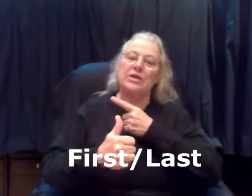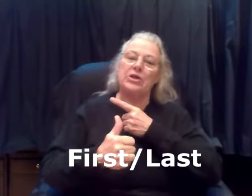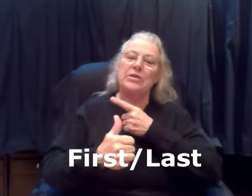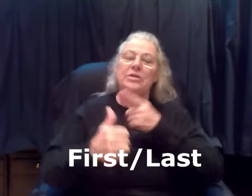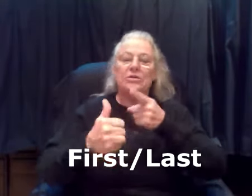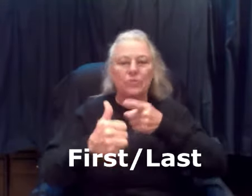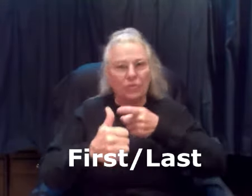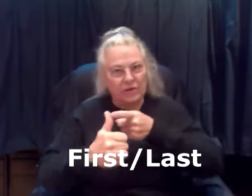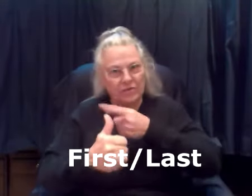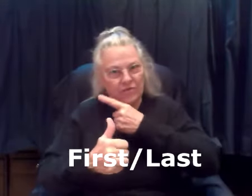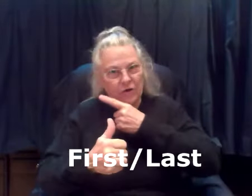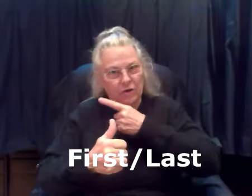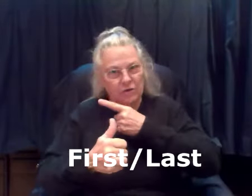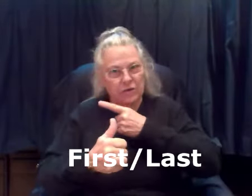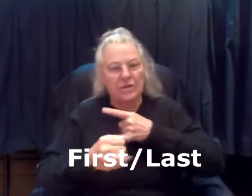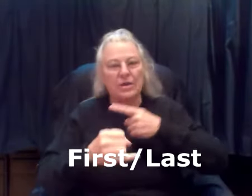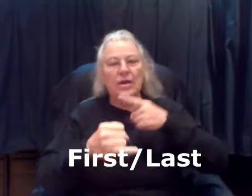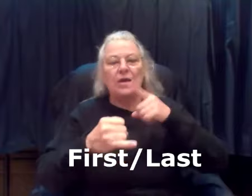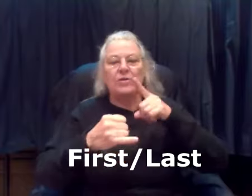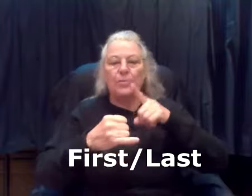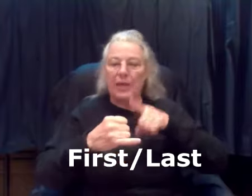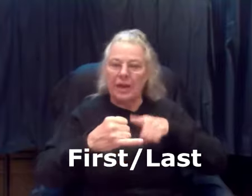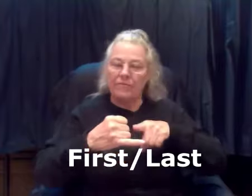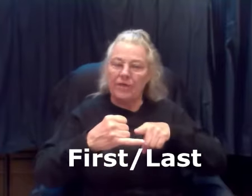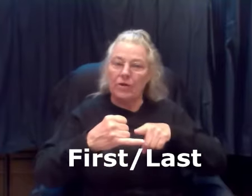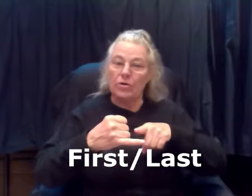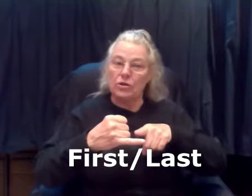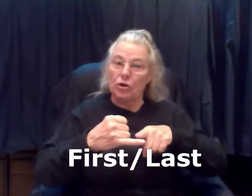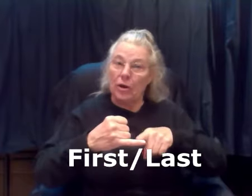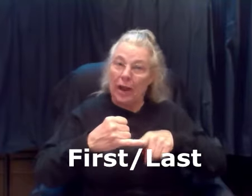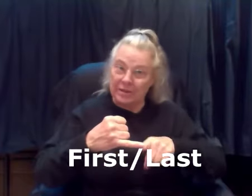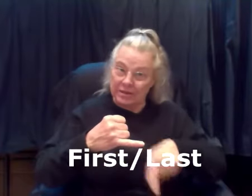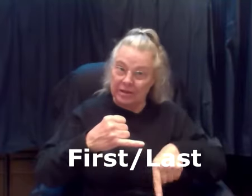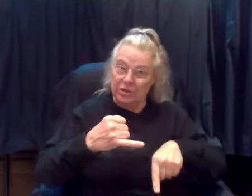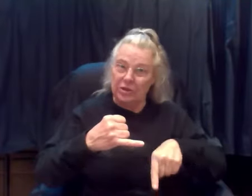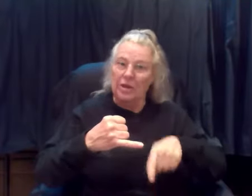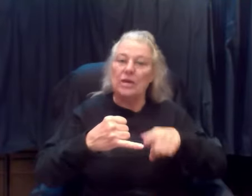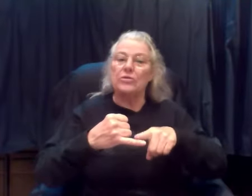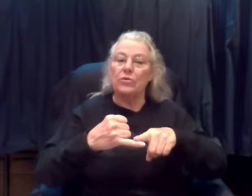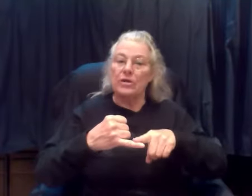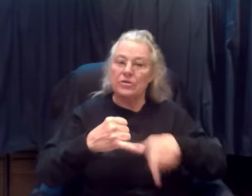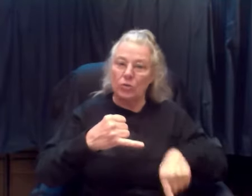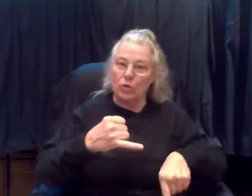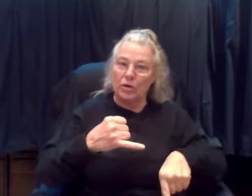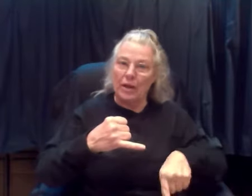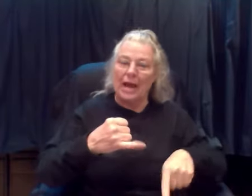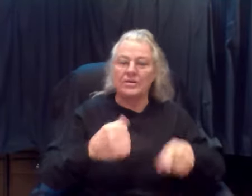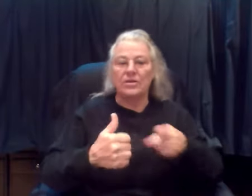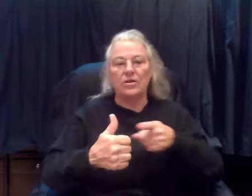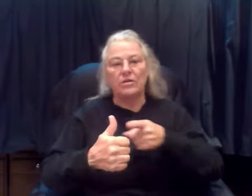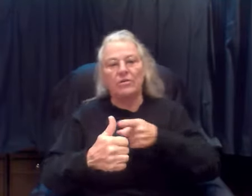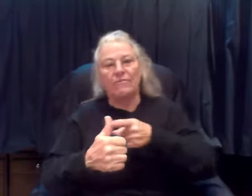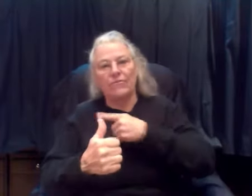digit, so there's first. The pinky finger is your last digit, so there's the word last.